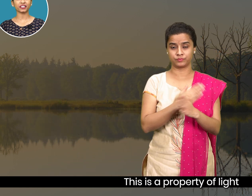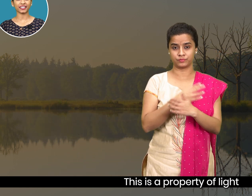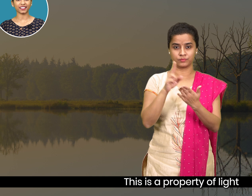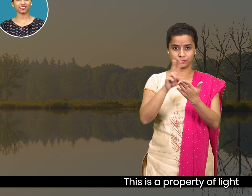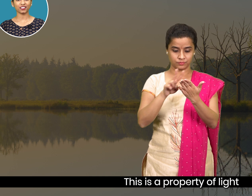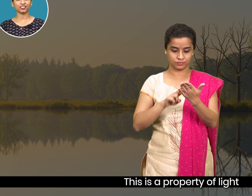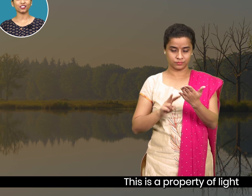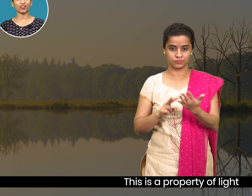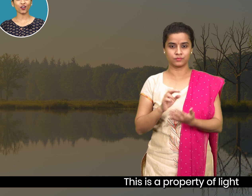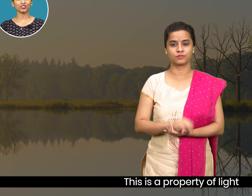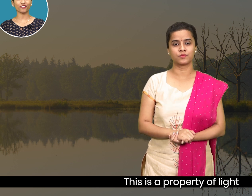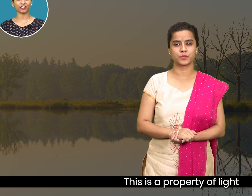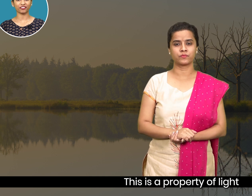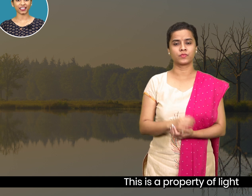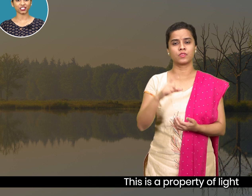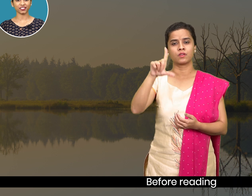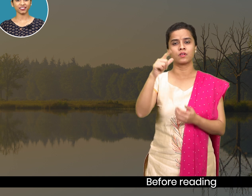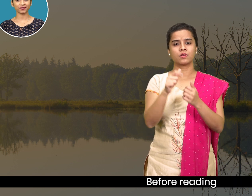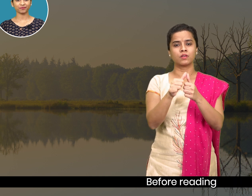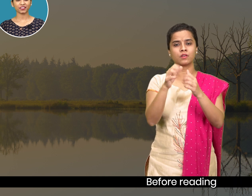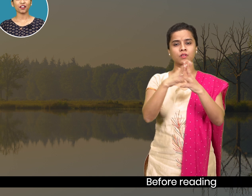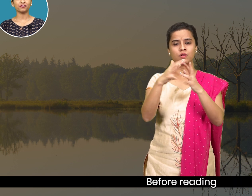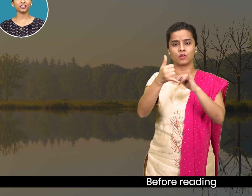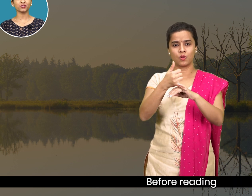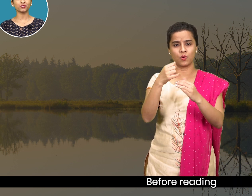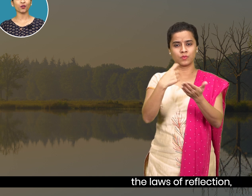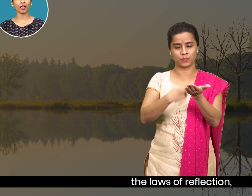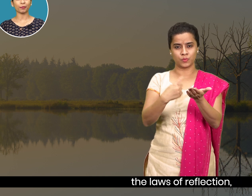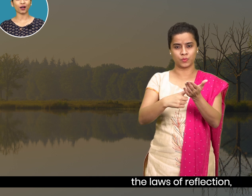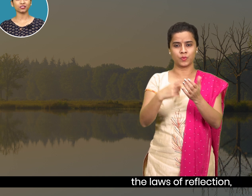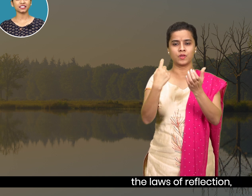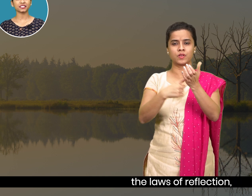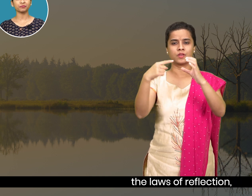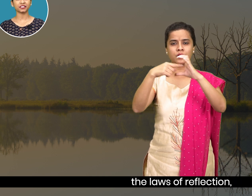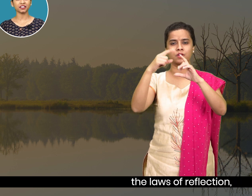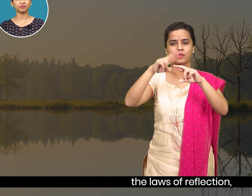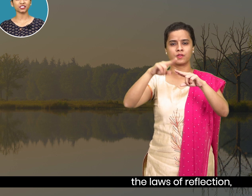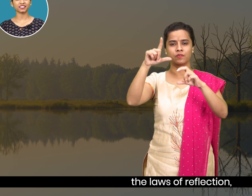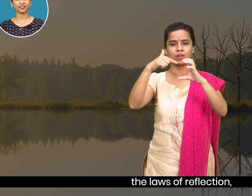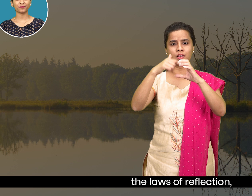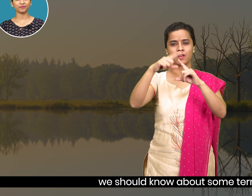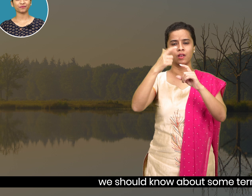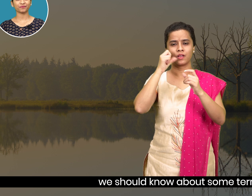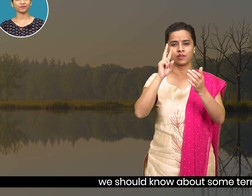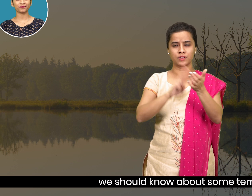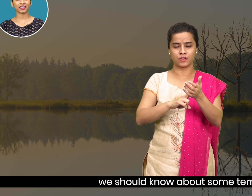Before reading the laws of reflection, we should know about some terms